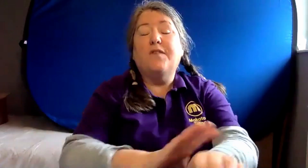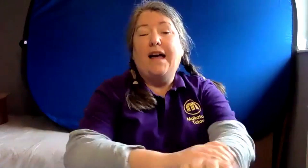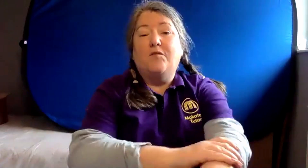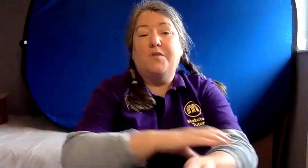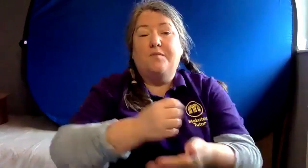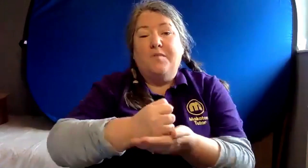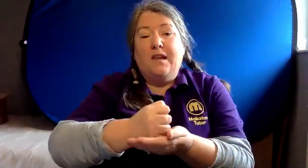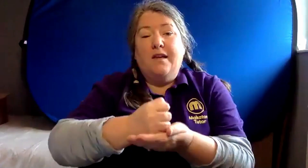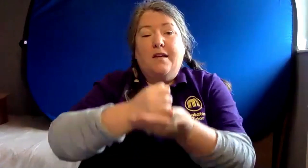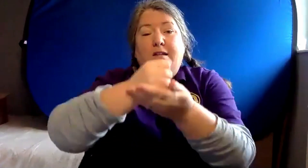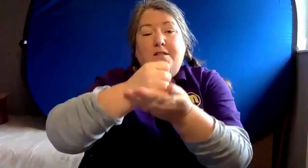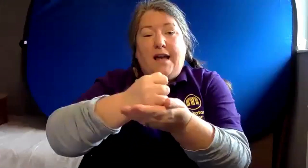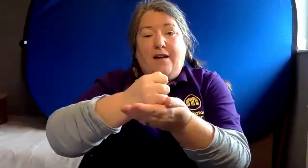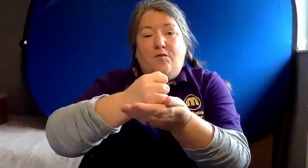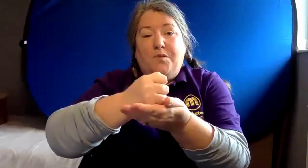help, to help,